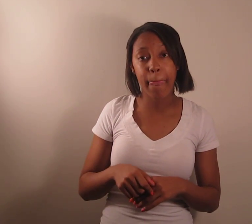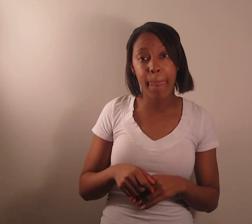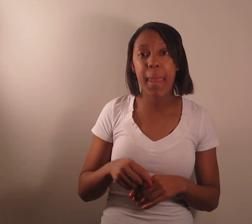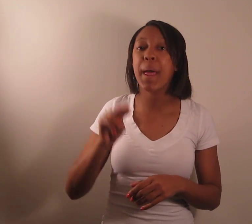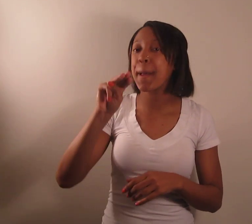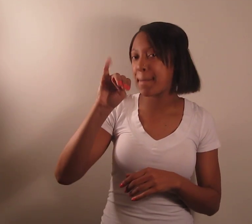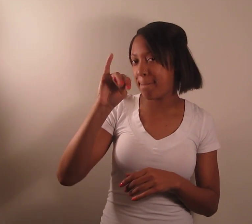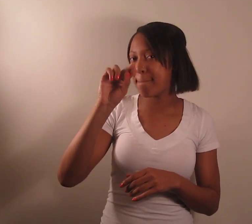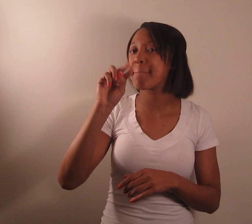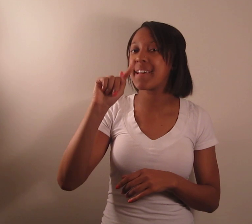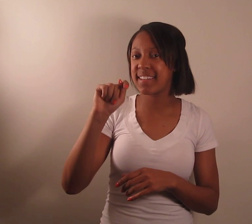it would smell like mint, wouldn't it?